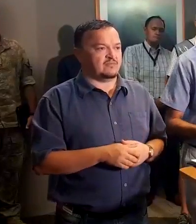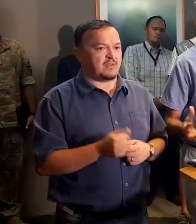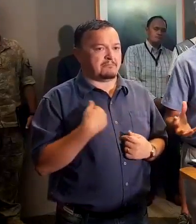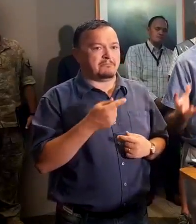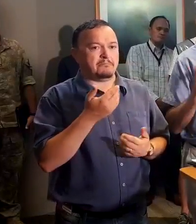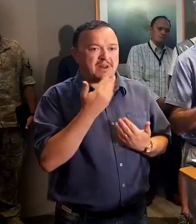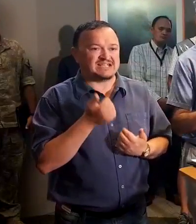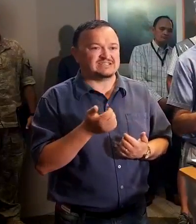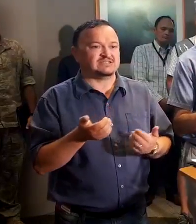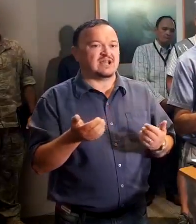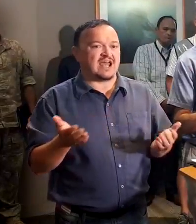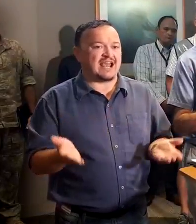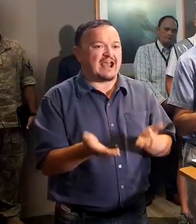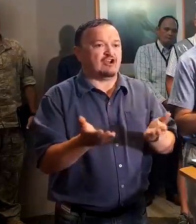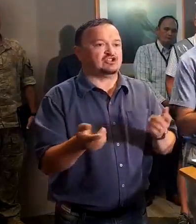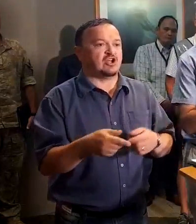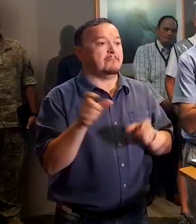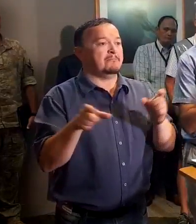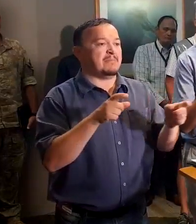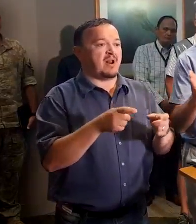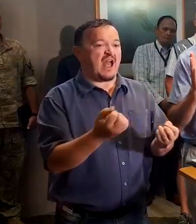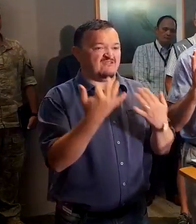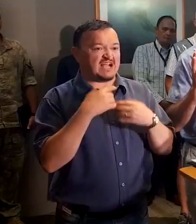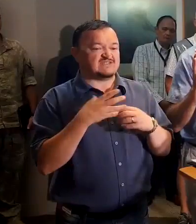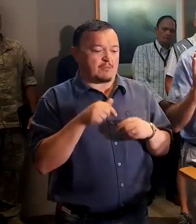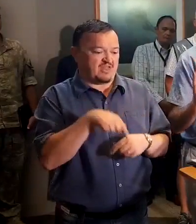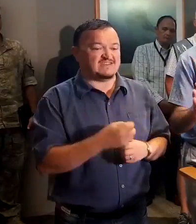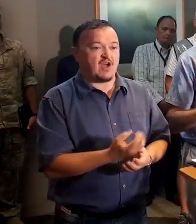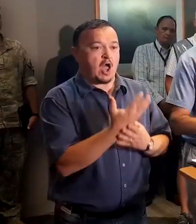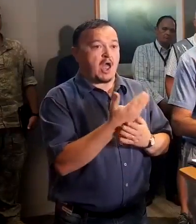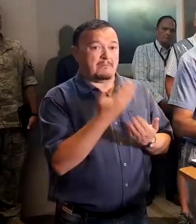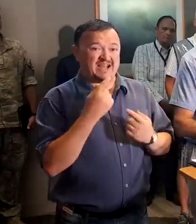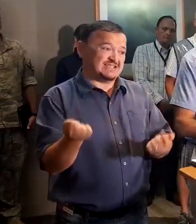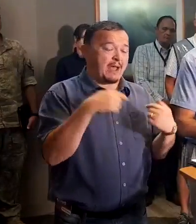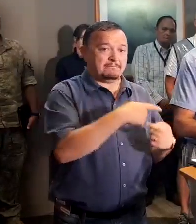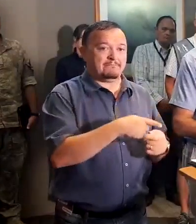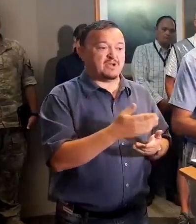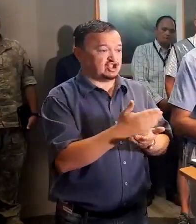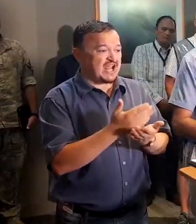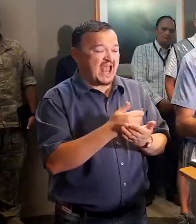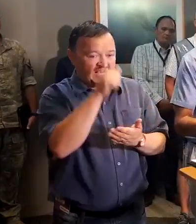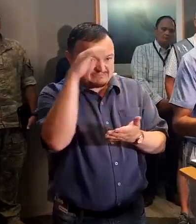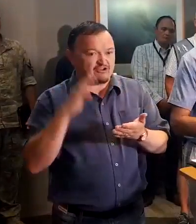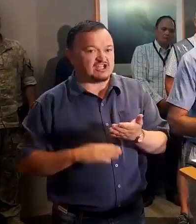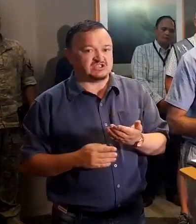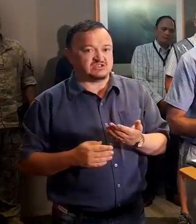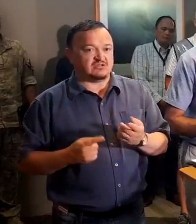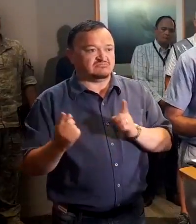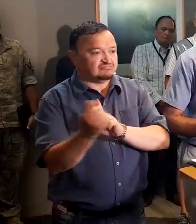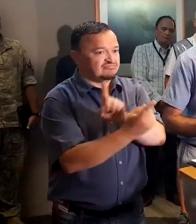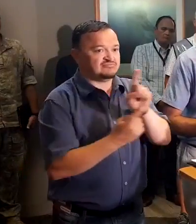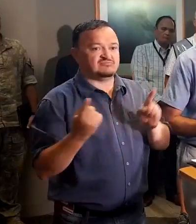by this, come along and enjoy the band, and come along and share your experiences with each other and talk